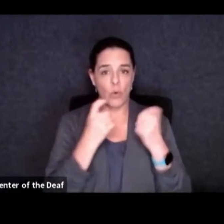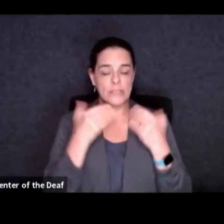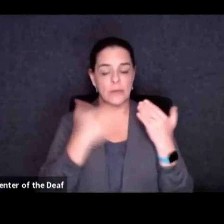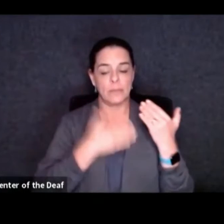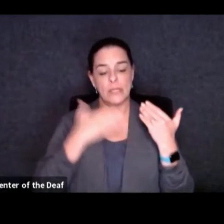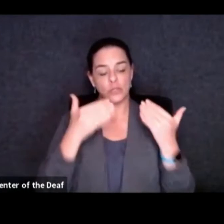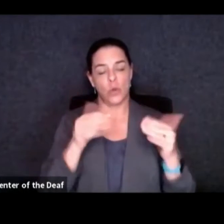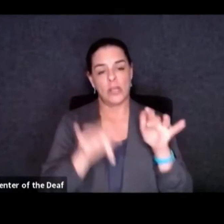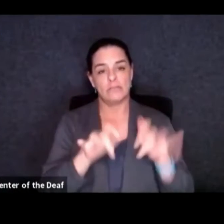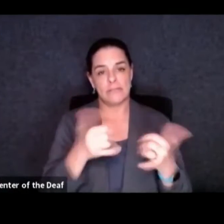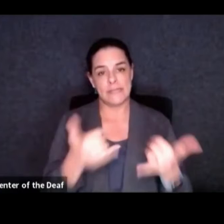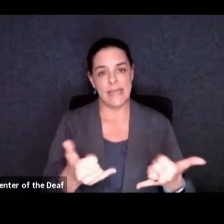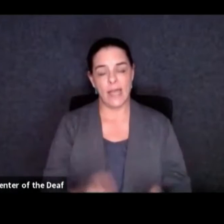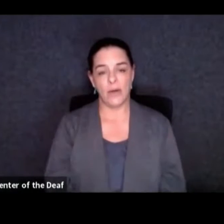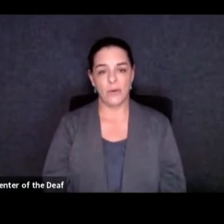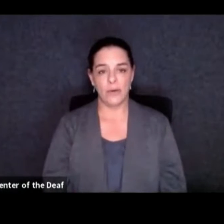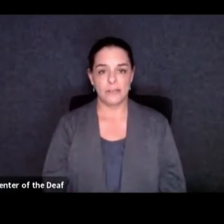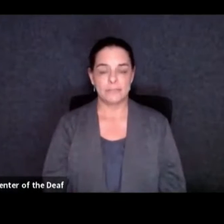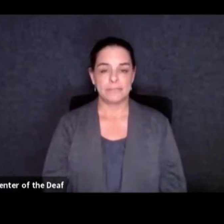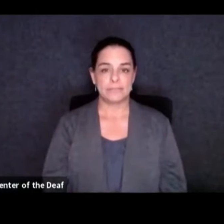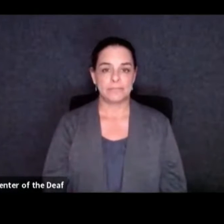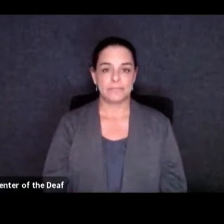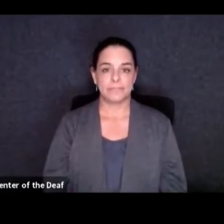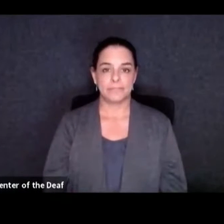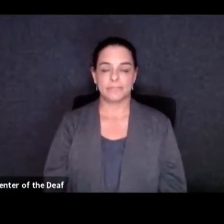ahead and submit them now.